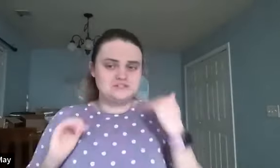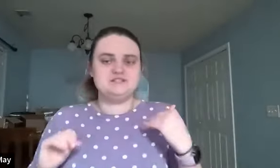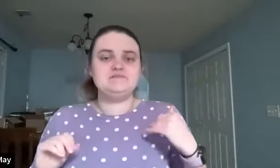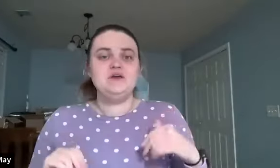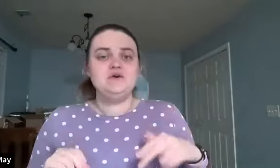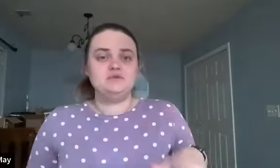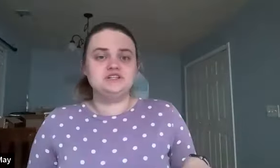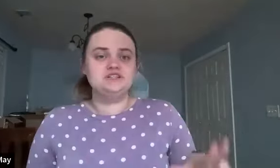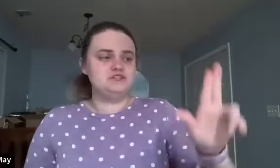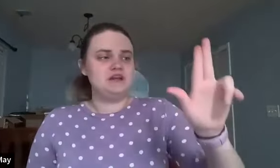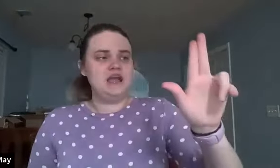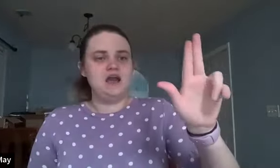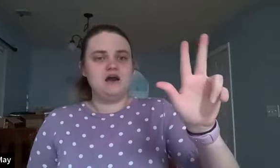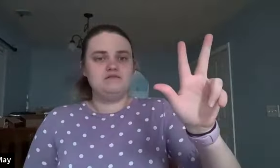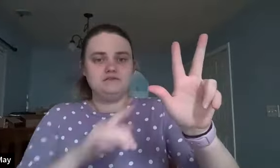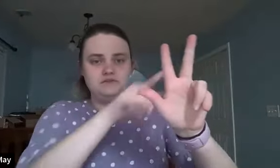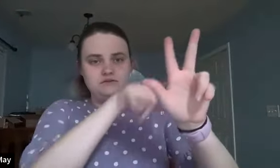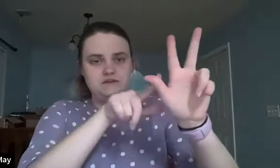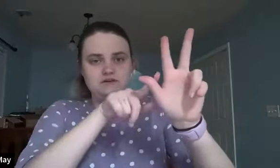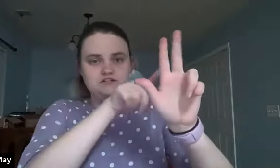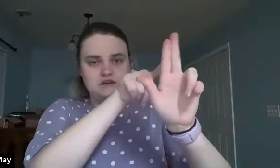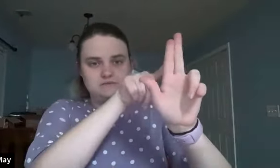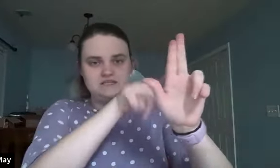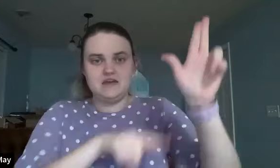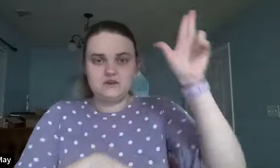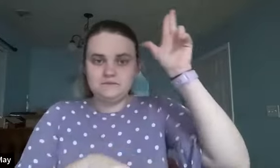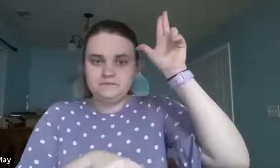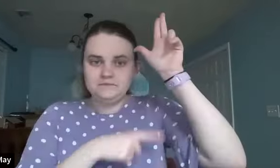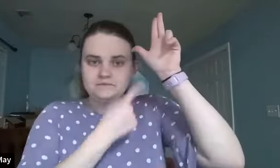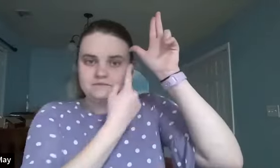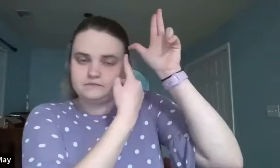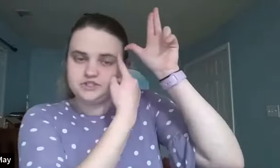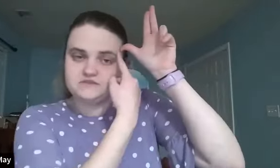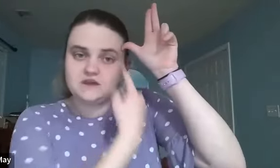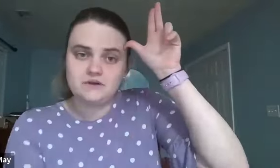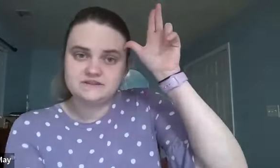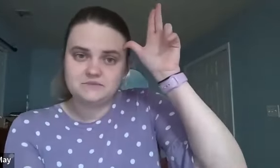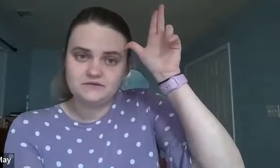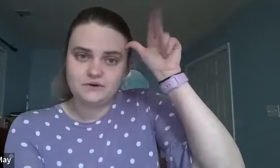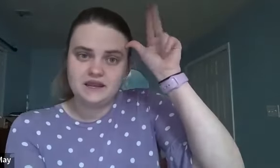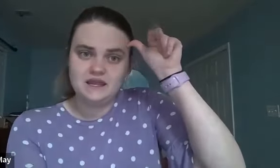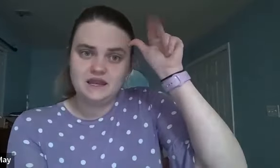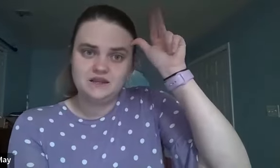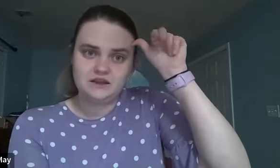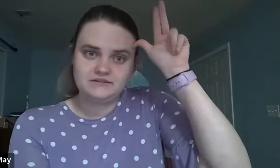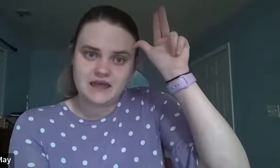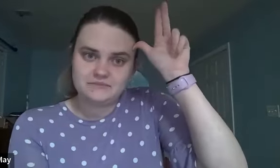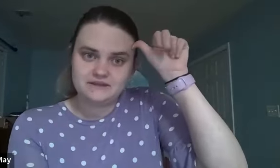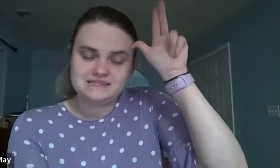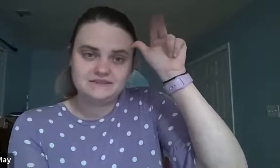horse, what you're going to do is you're going to have the 3 fingers, you're going to have them together, put your thumb on the top of your forehead, and you're going to flap it. And it's like the